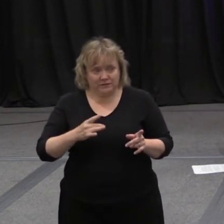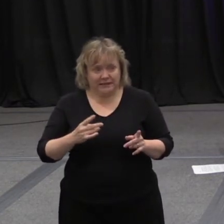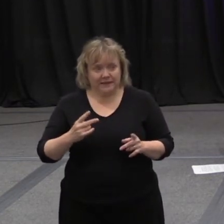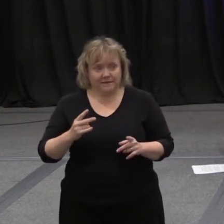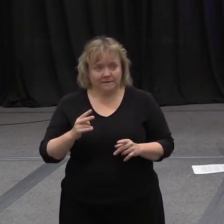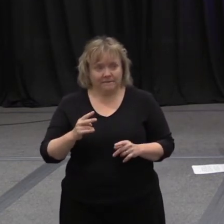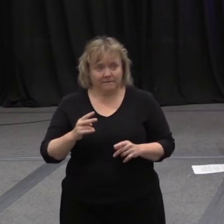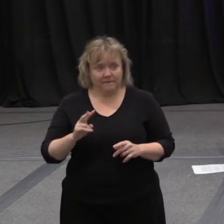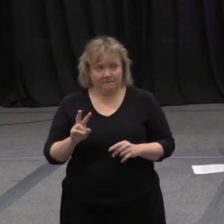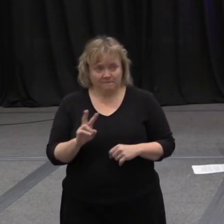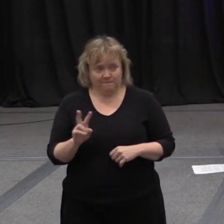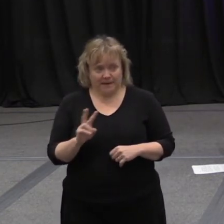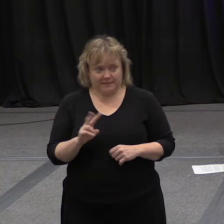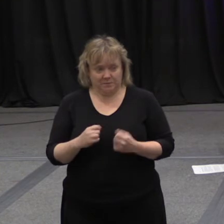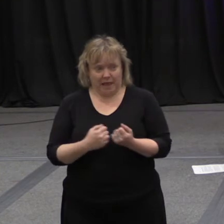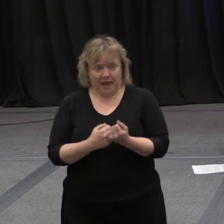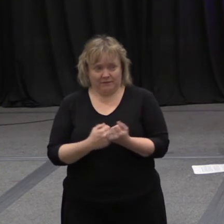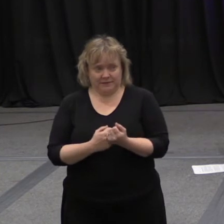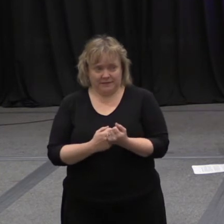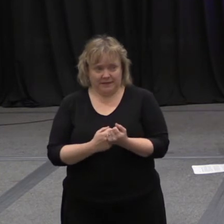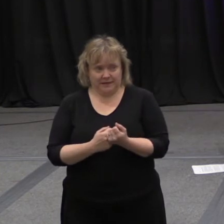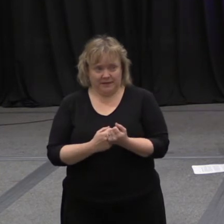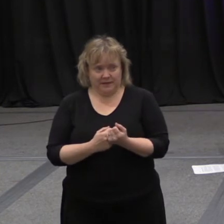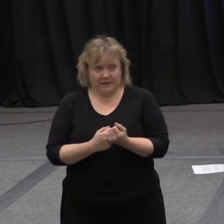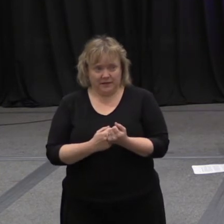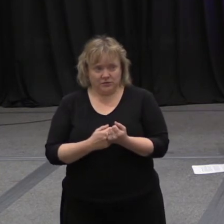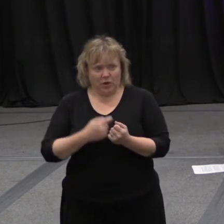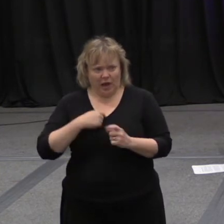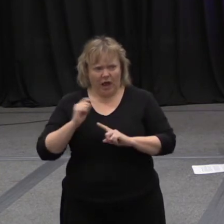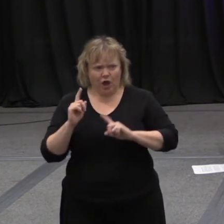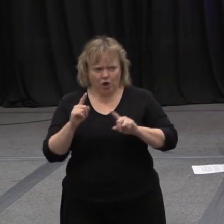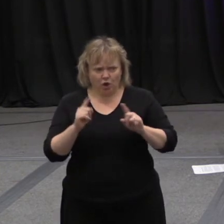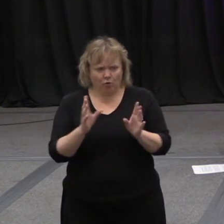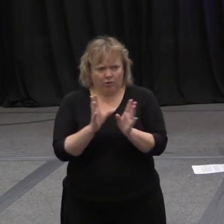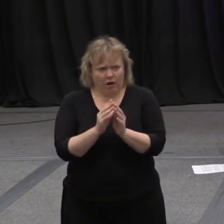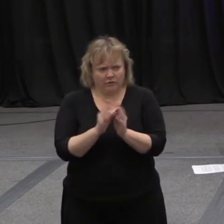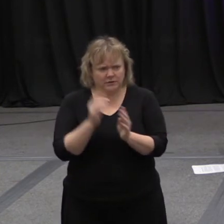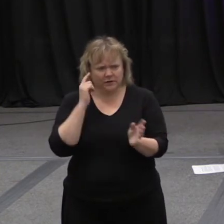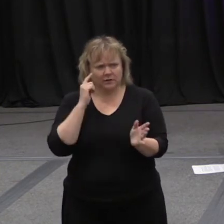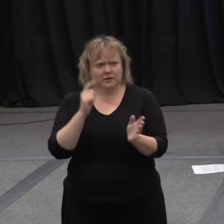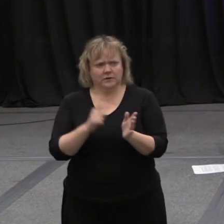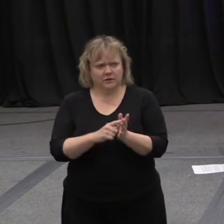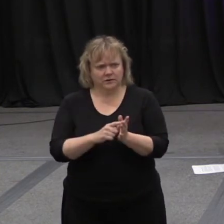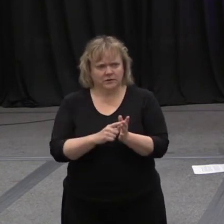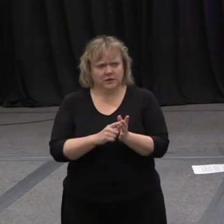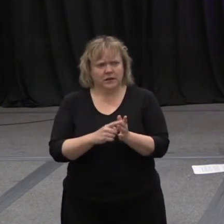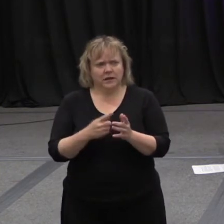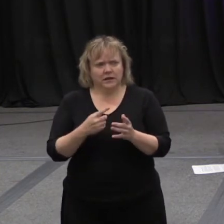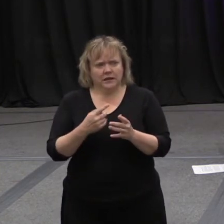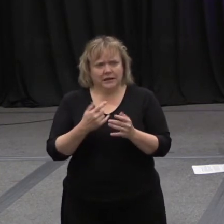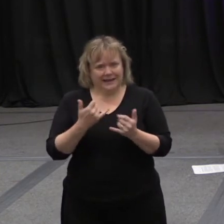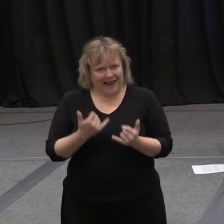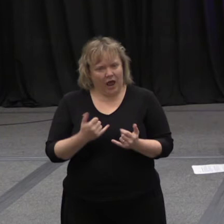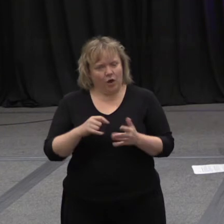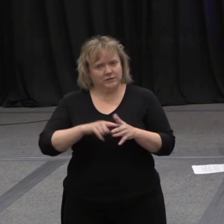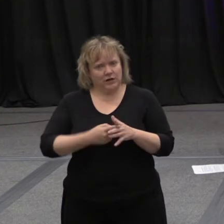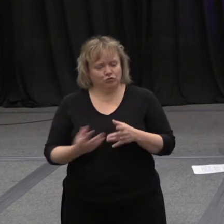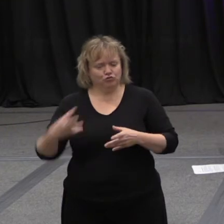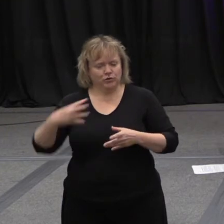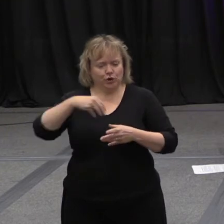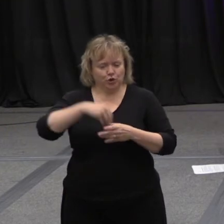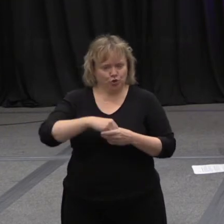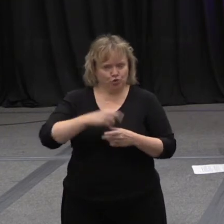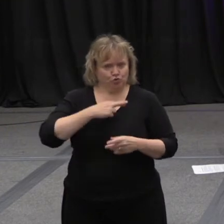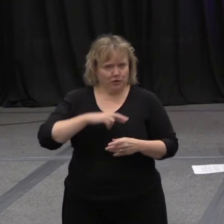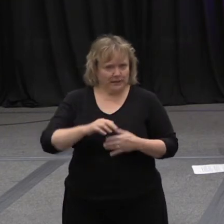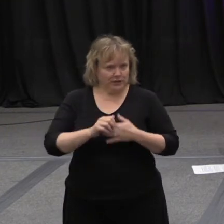to, I have noticed that the shift is towards more inclusiveness of religious leaders. And it is coming from